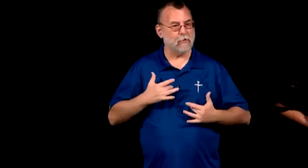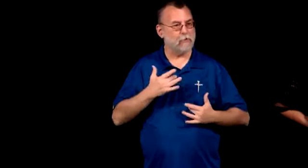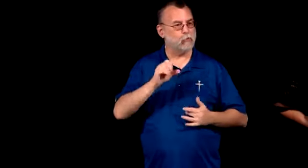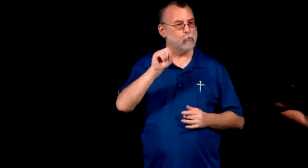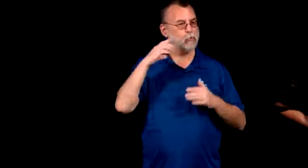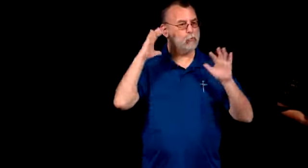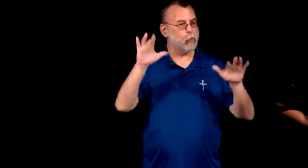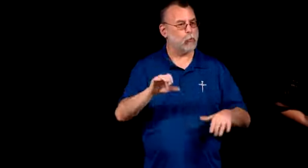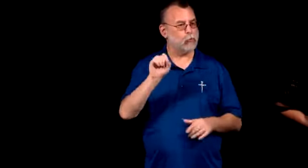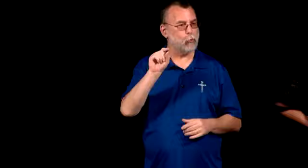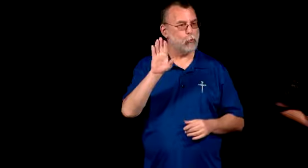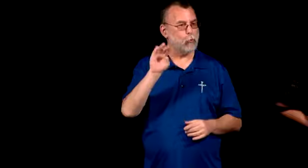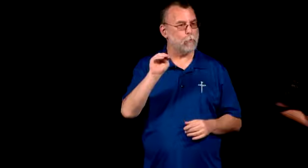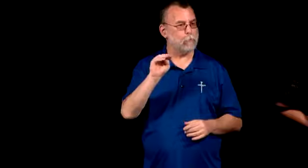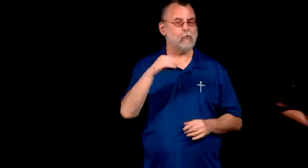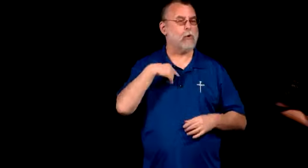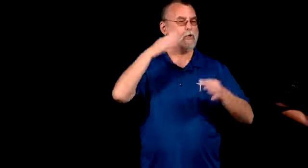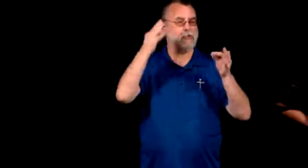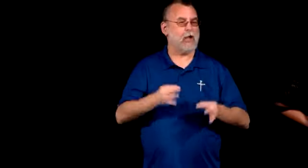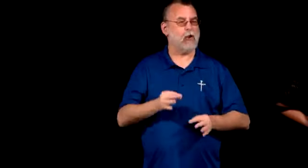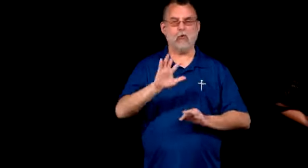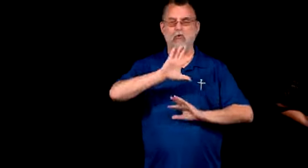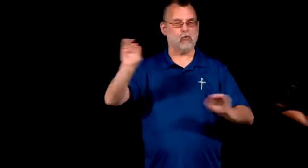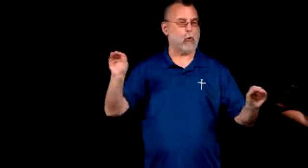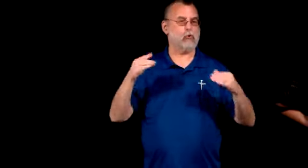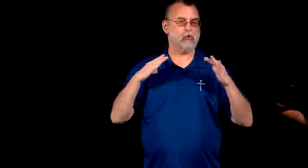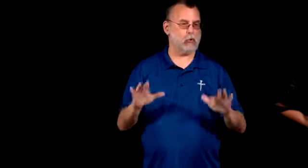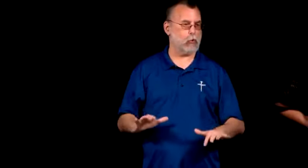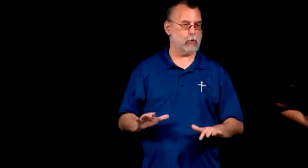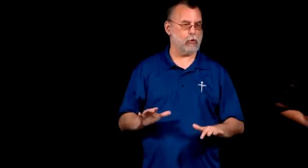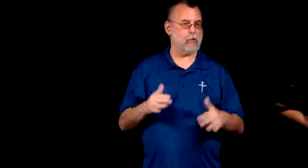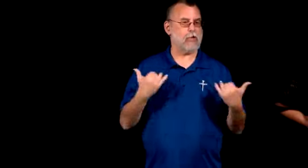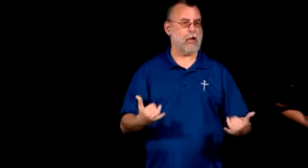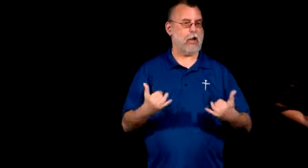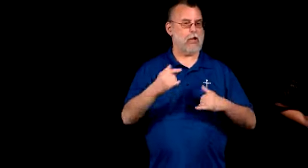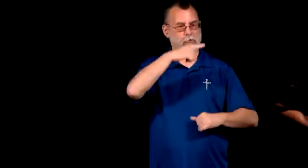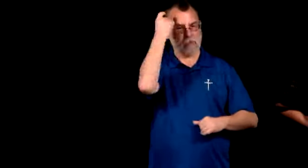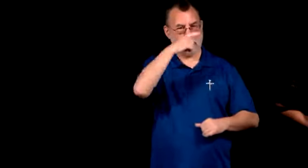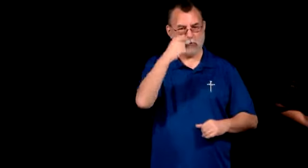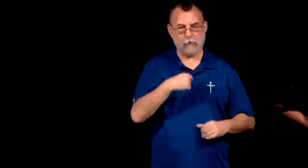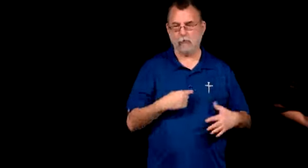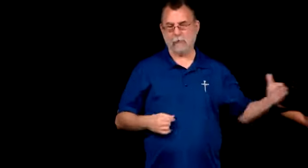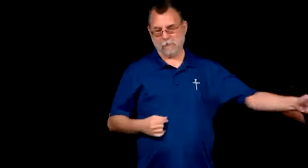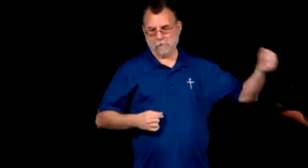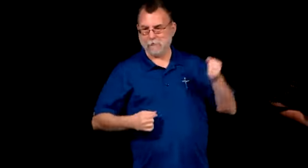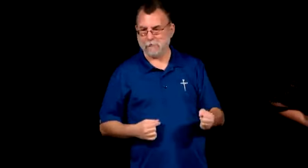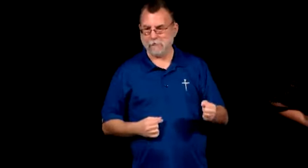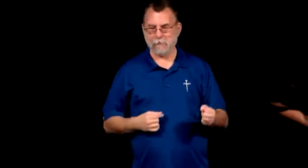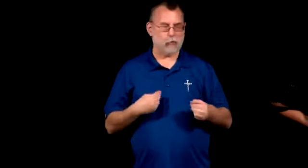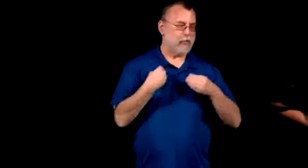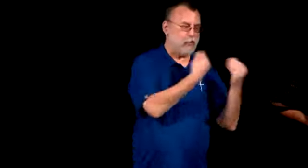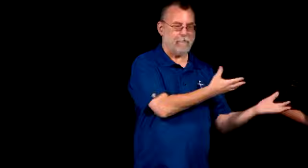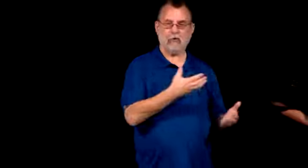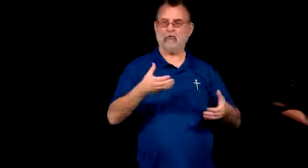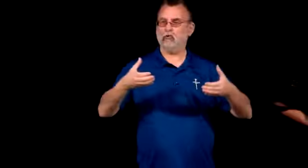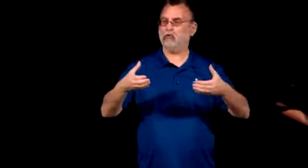very excited, and then there was a really bad snowstorm. So I decided now I'm going to invite her in the